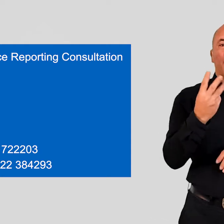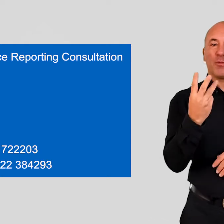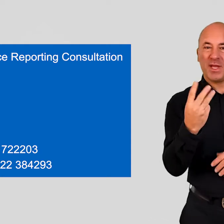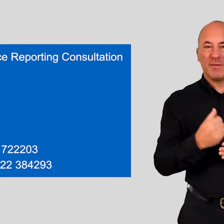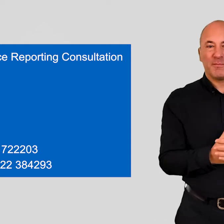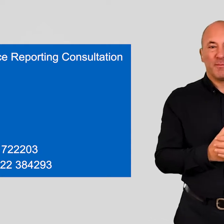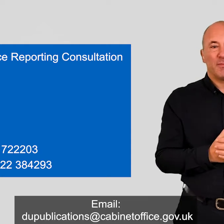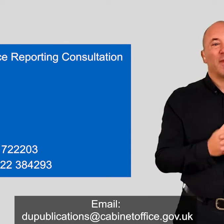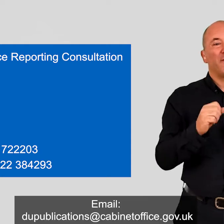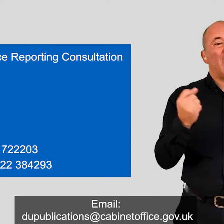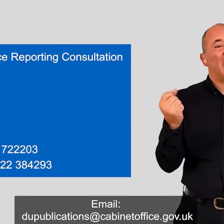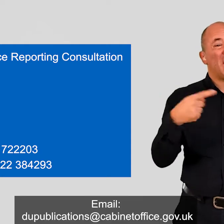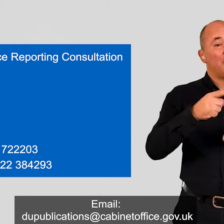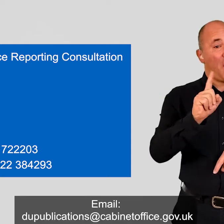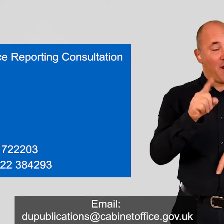384293. Email